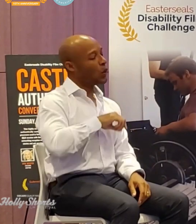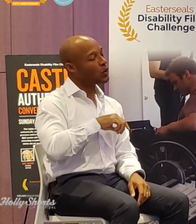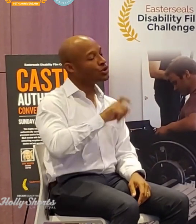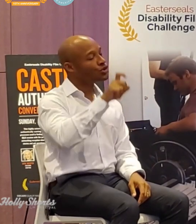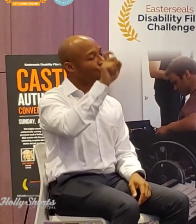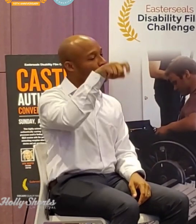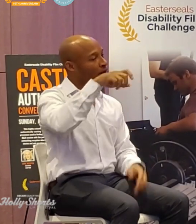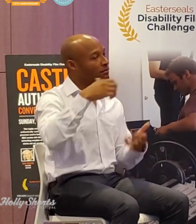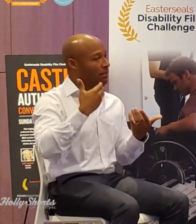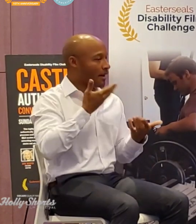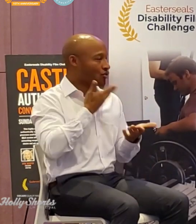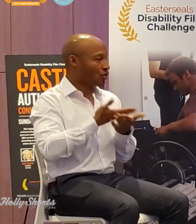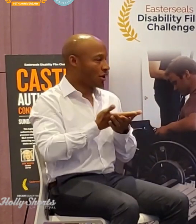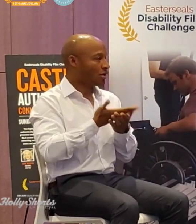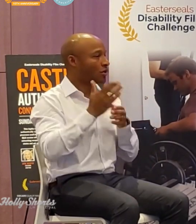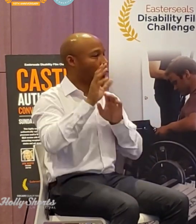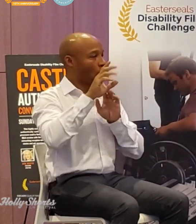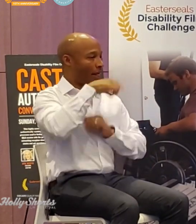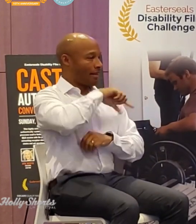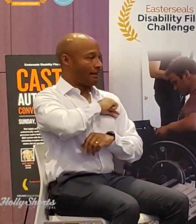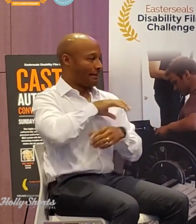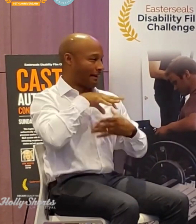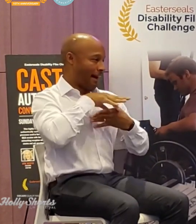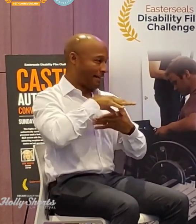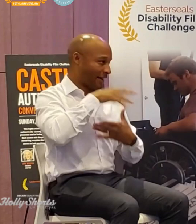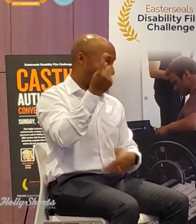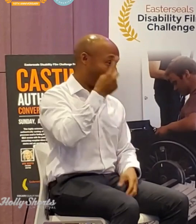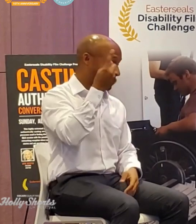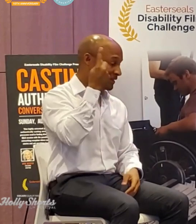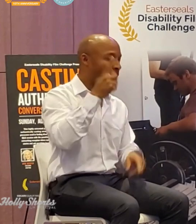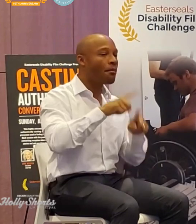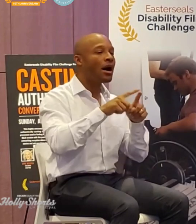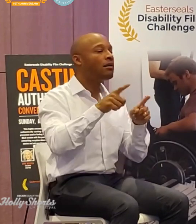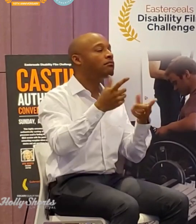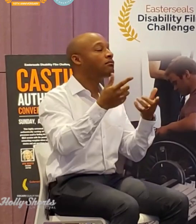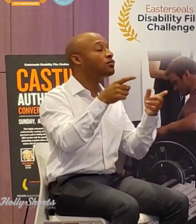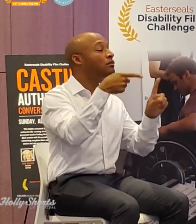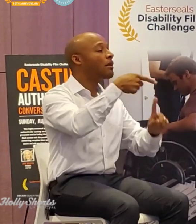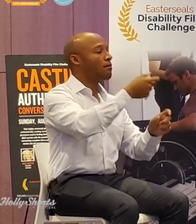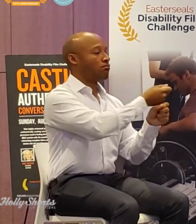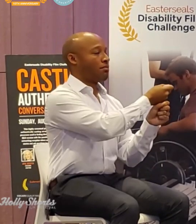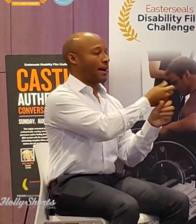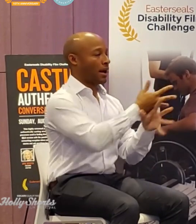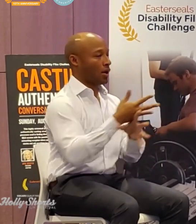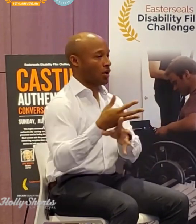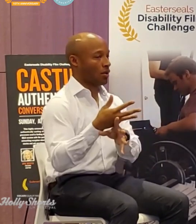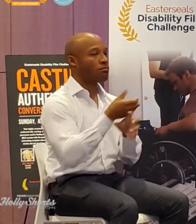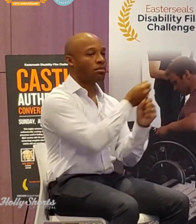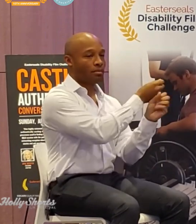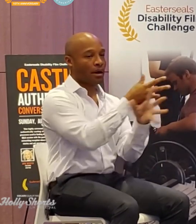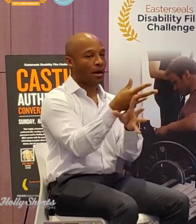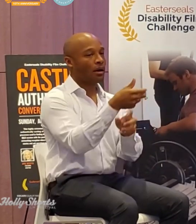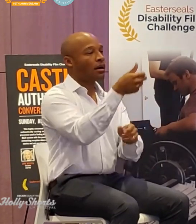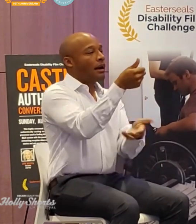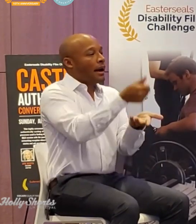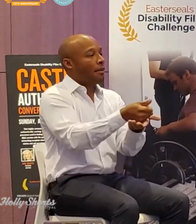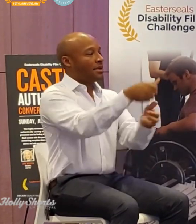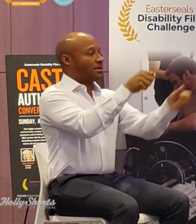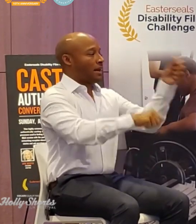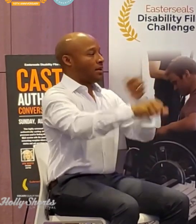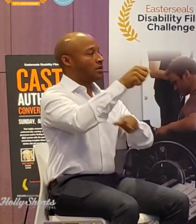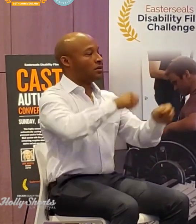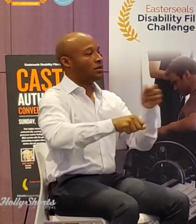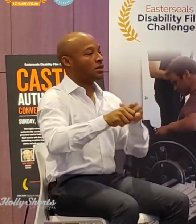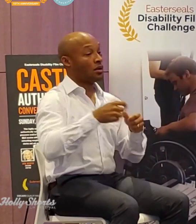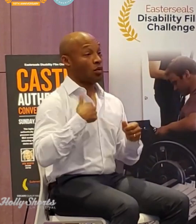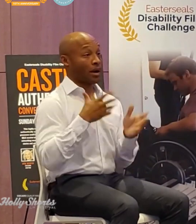But just be prepared and help each other out. When we talk to the communities, I think that I find certain